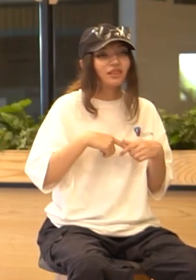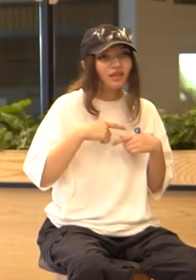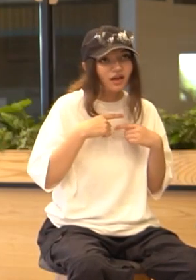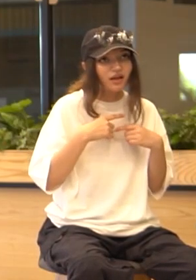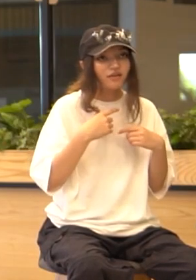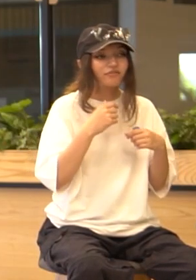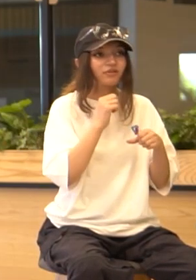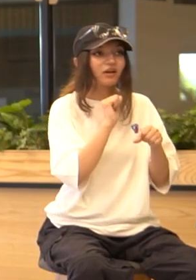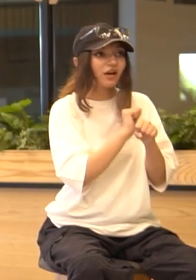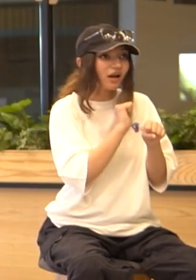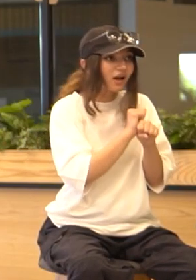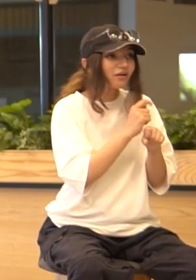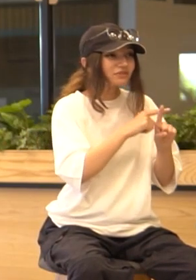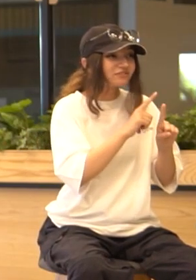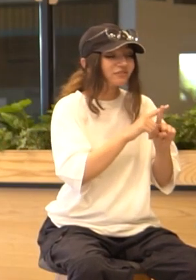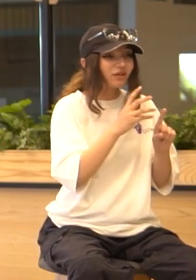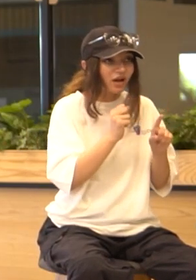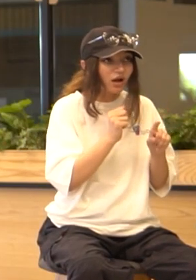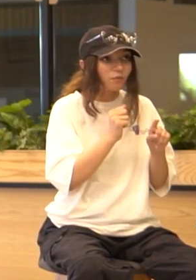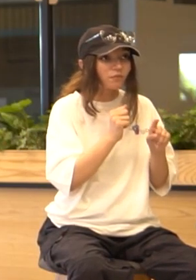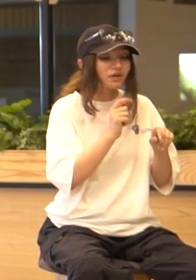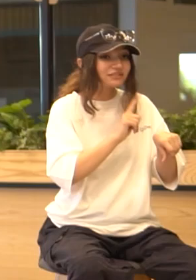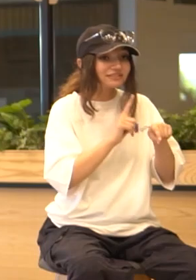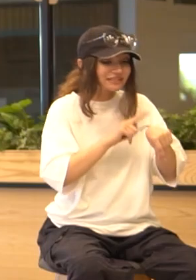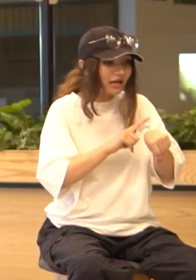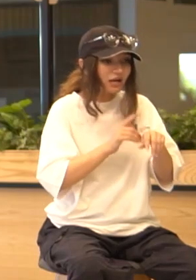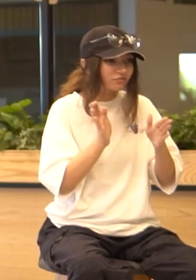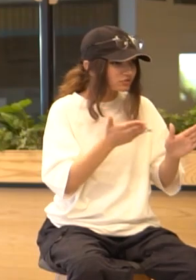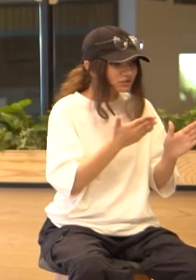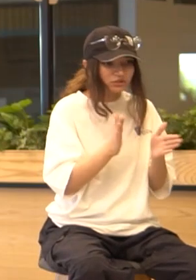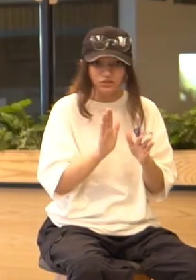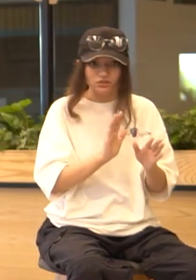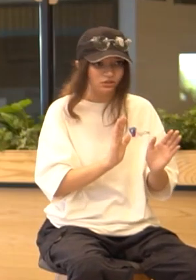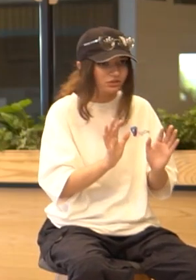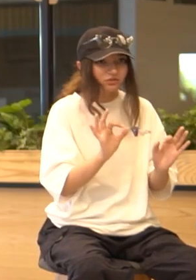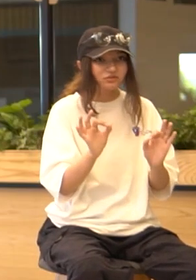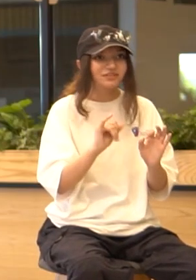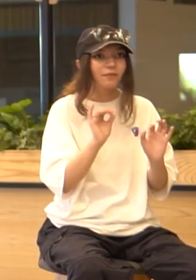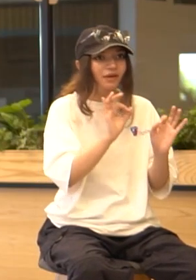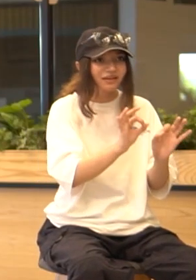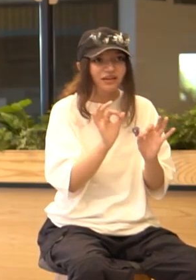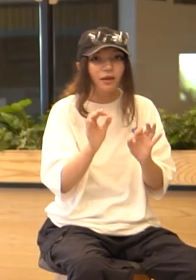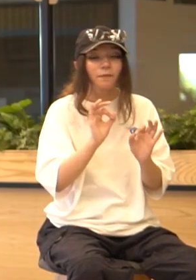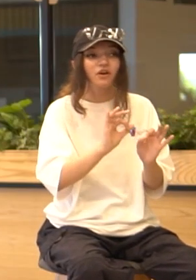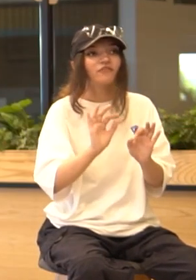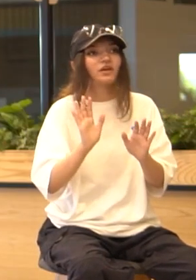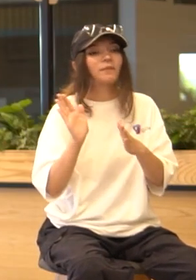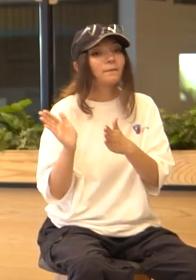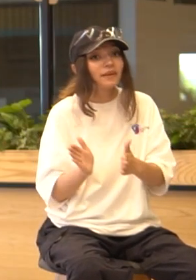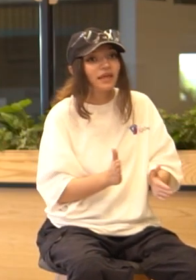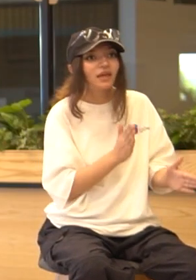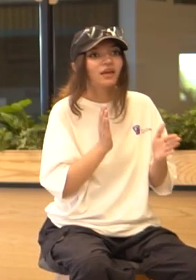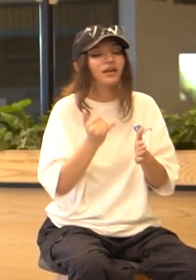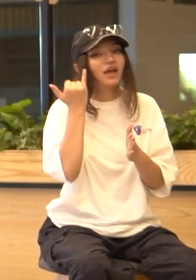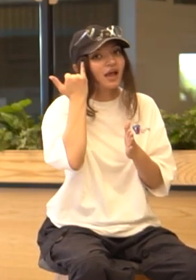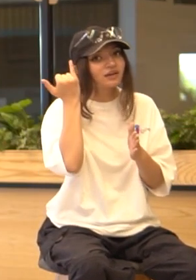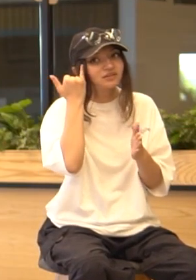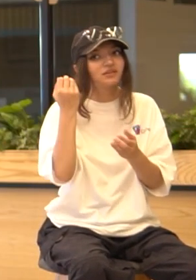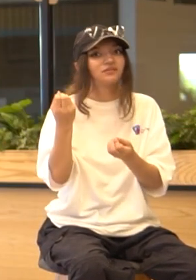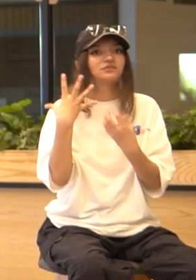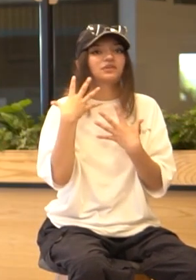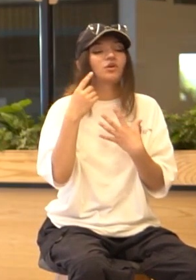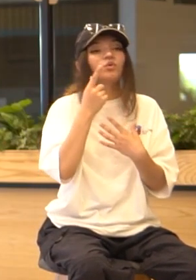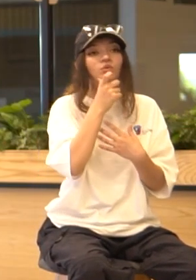of the other work that I do. For me, Urdu, this entire project is close because it also made a